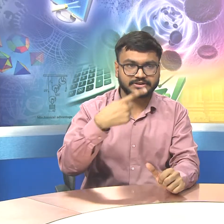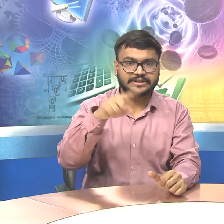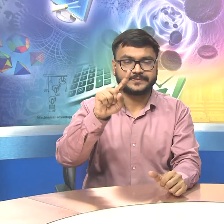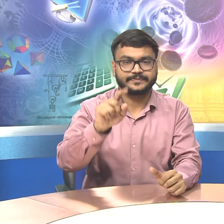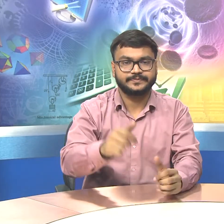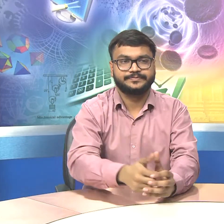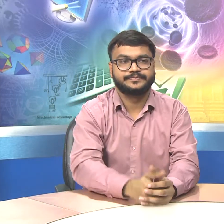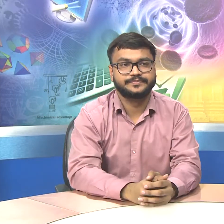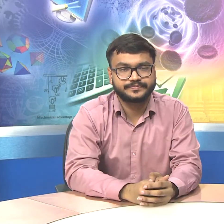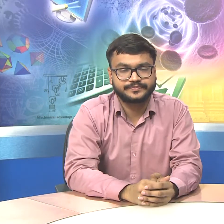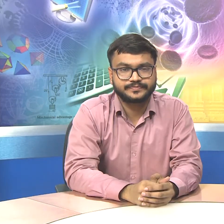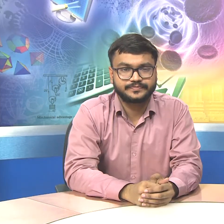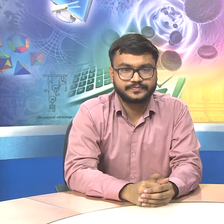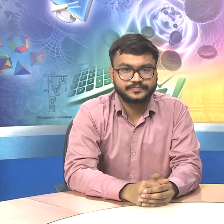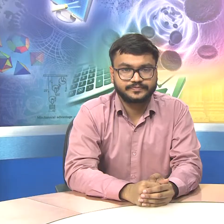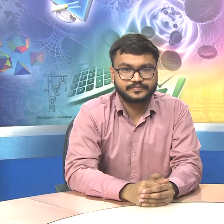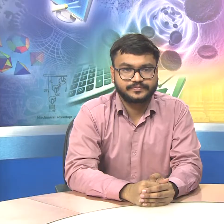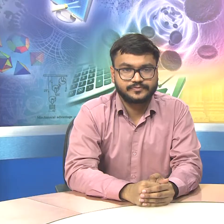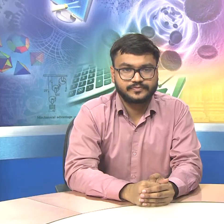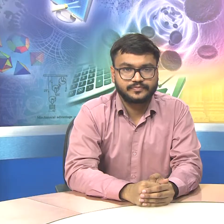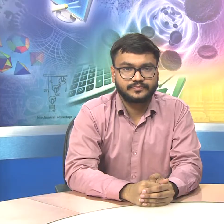and the answer is true.